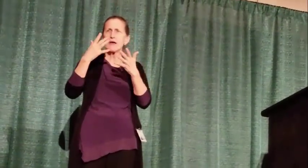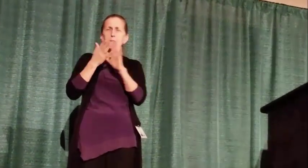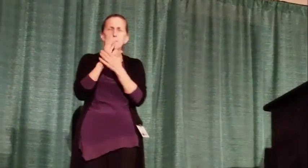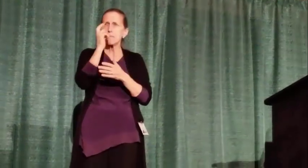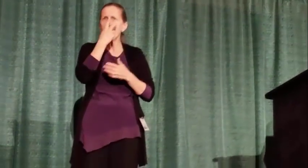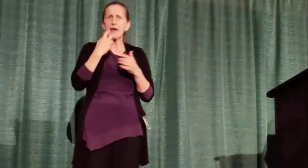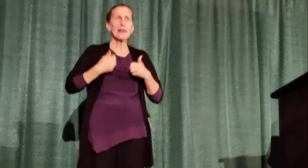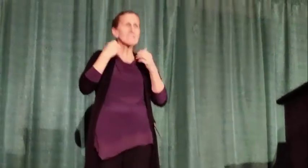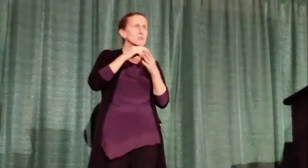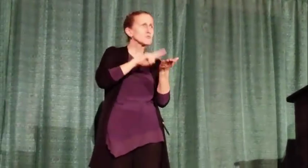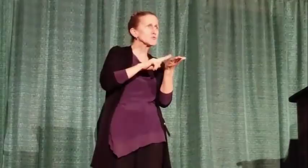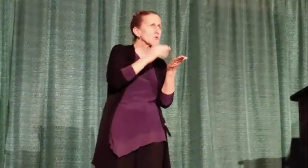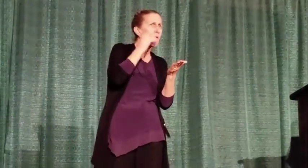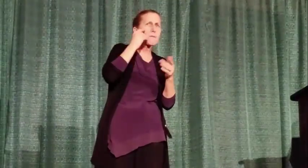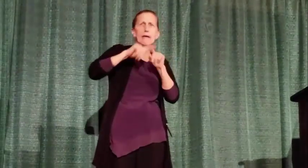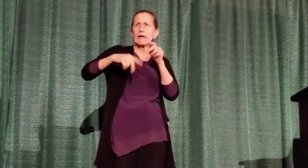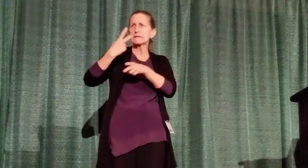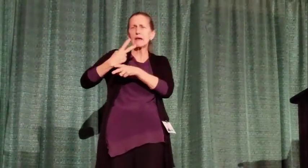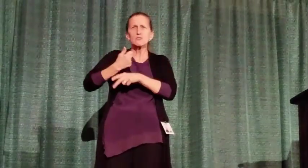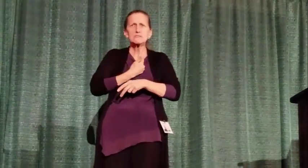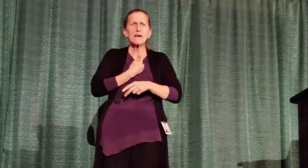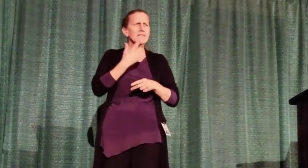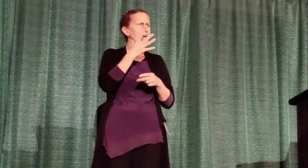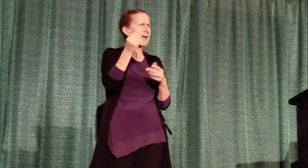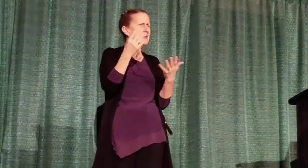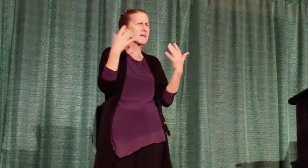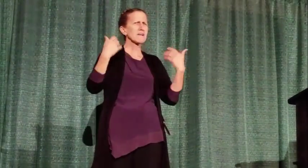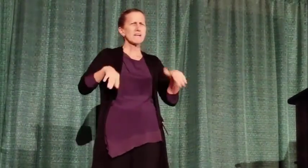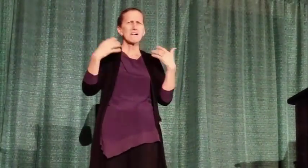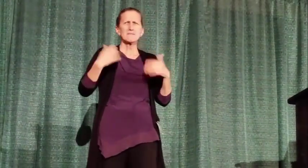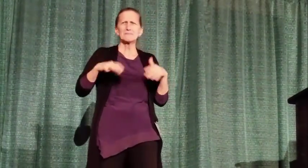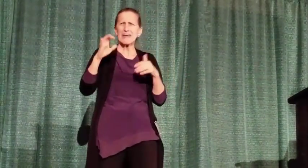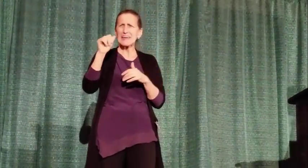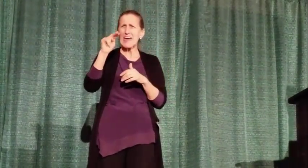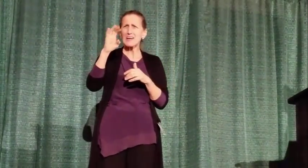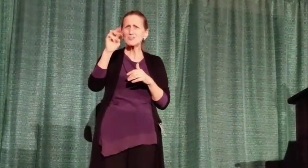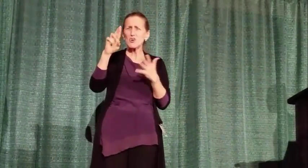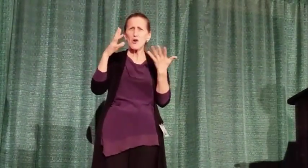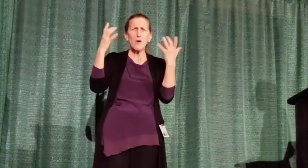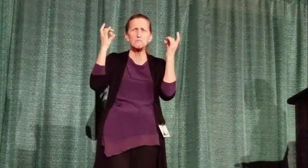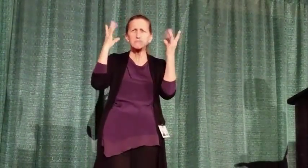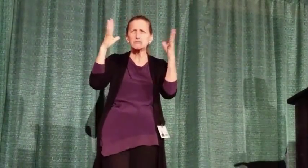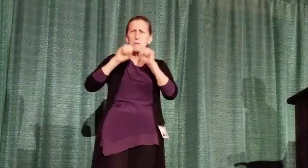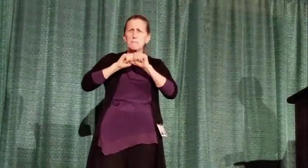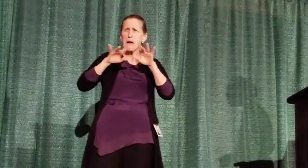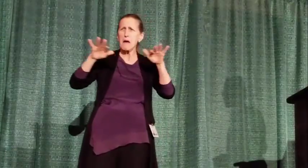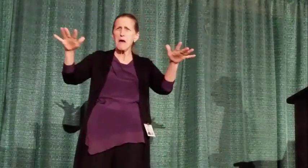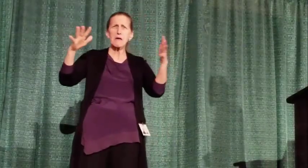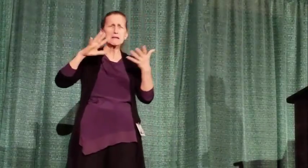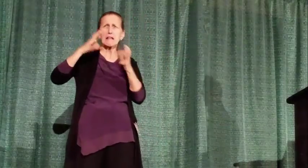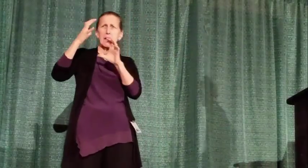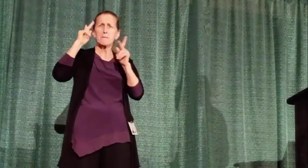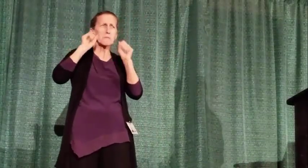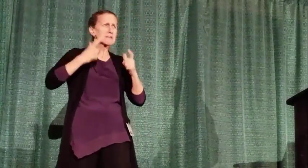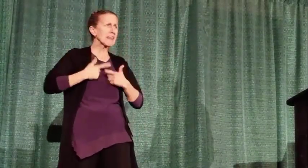in nursing homes that don't take care of themselves, and having an explosion in cancer and autoimmune conditions that's wiping people's lives